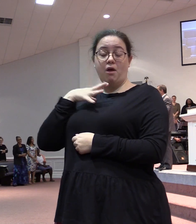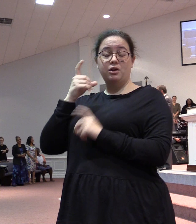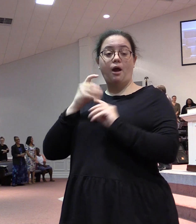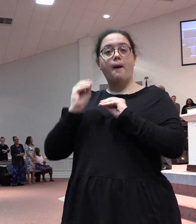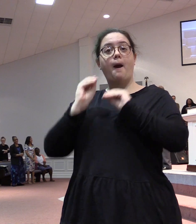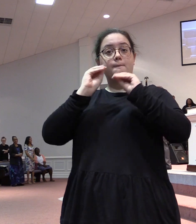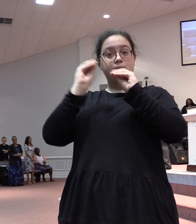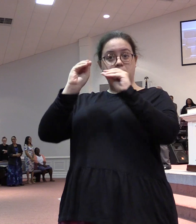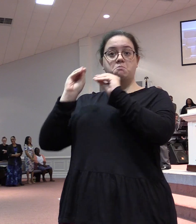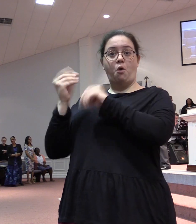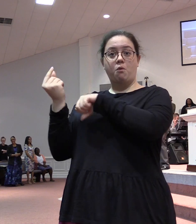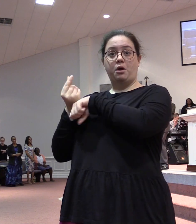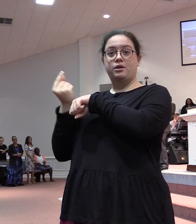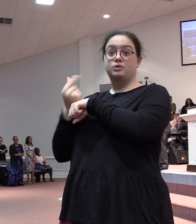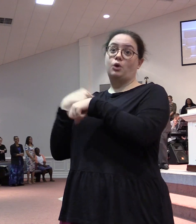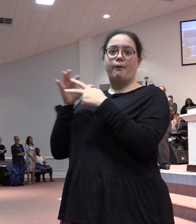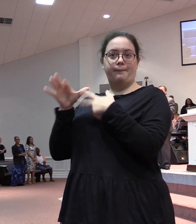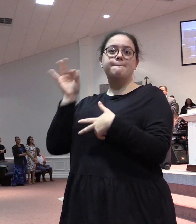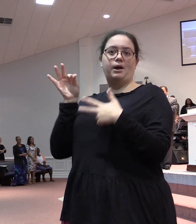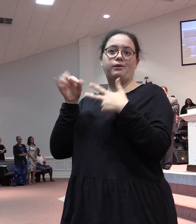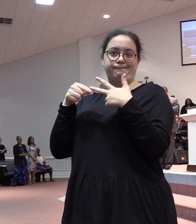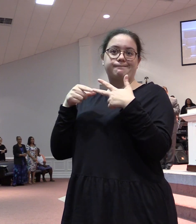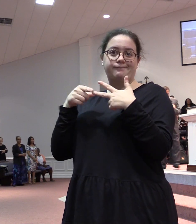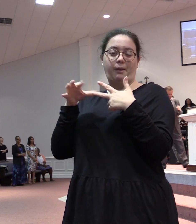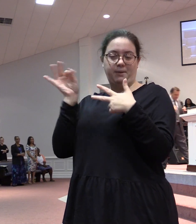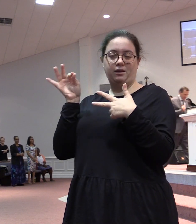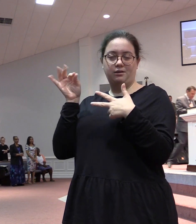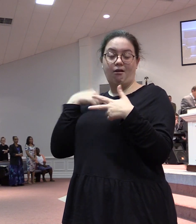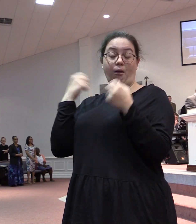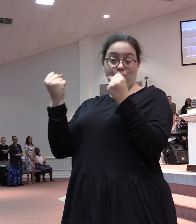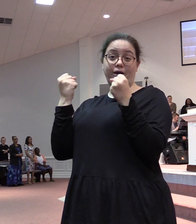So, Greg Montgomery, I chose the BMW. I'm